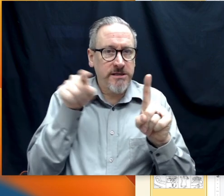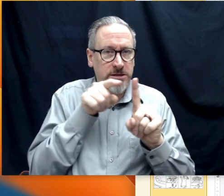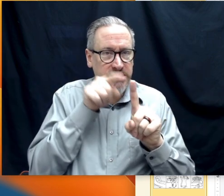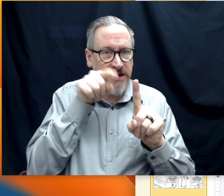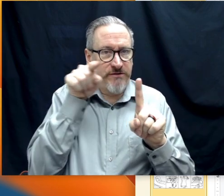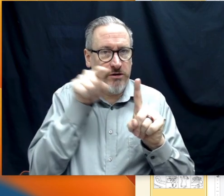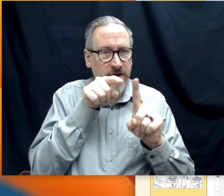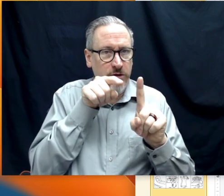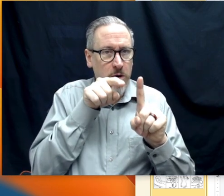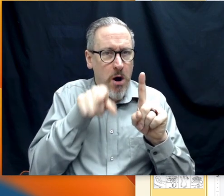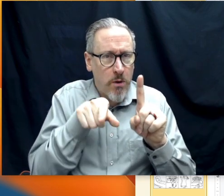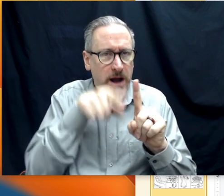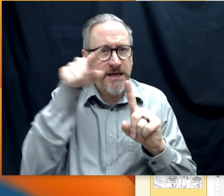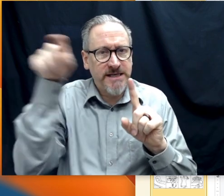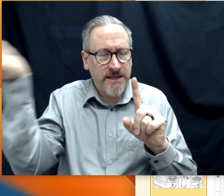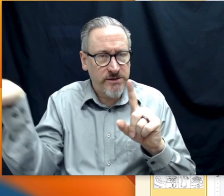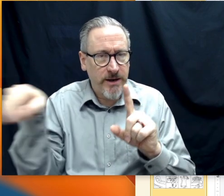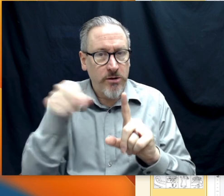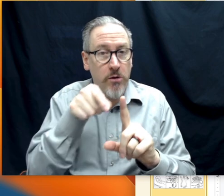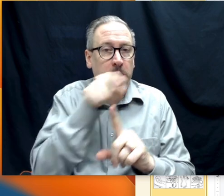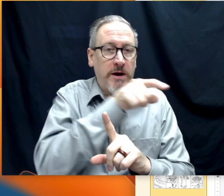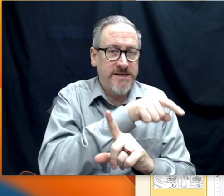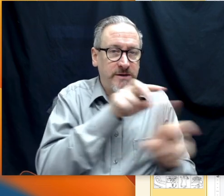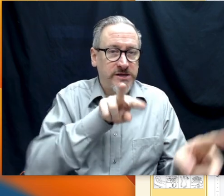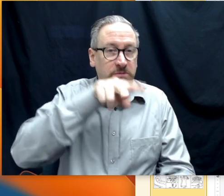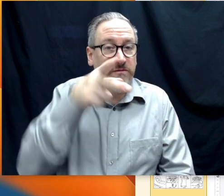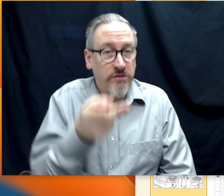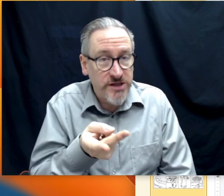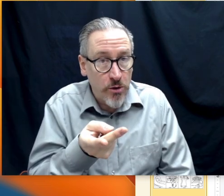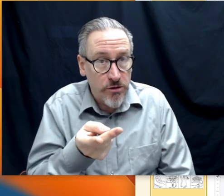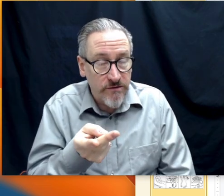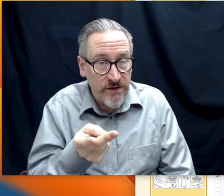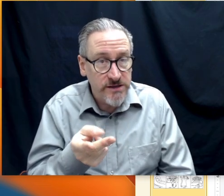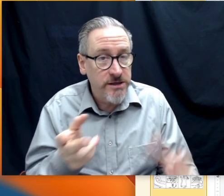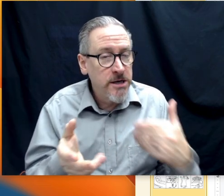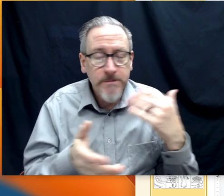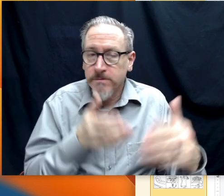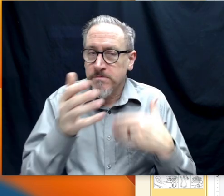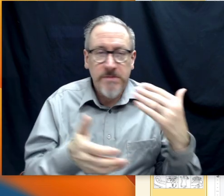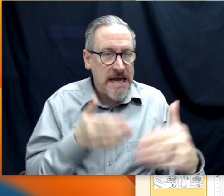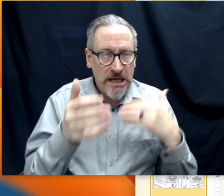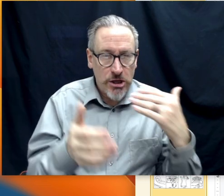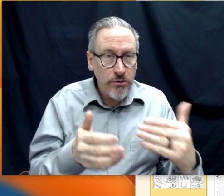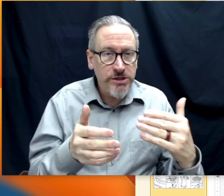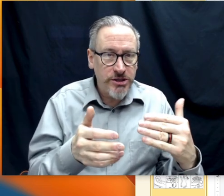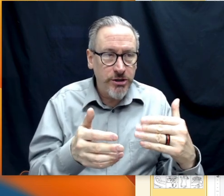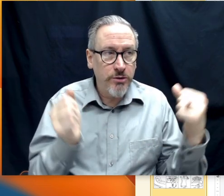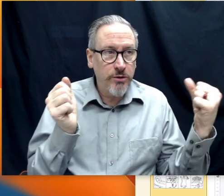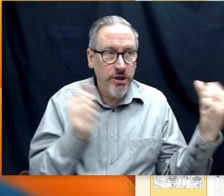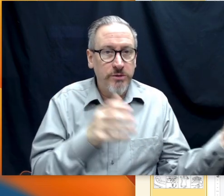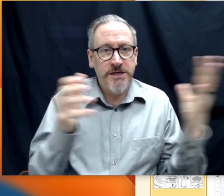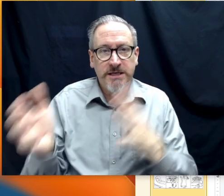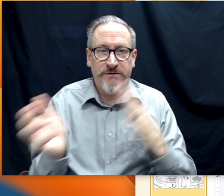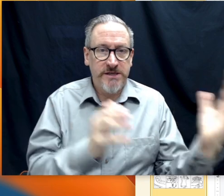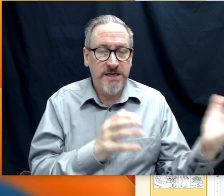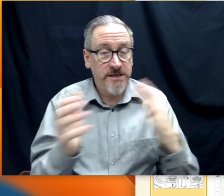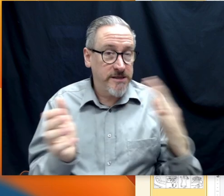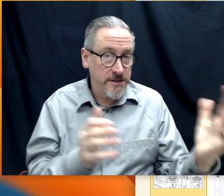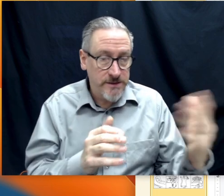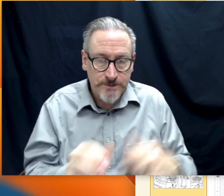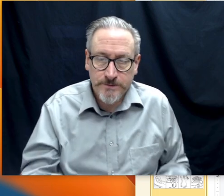practice. If you can go, oh, I could say it this way, or I could say it this way. Reverse the order of things. Get used to using